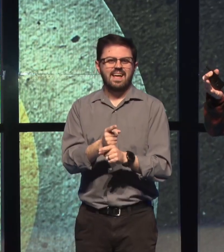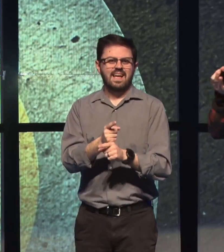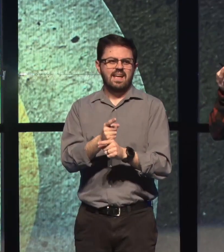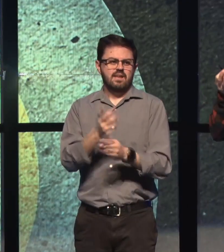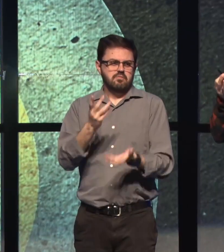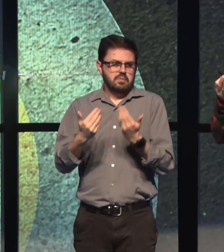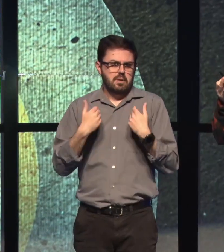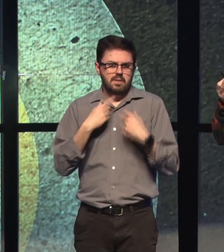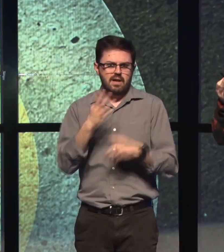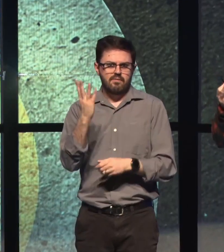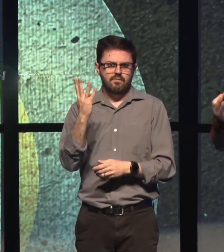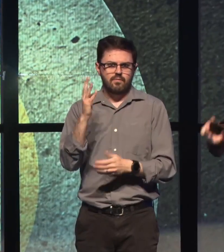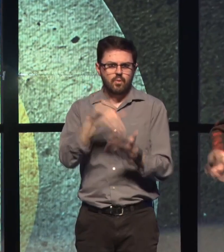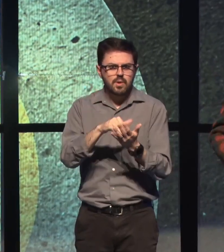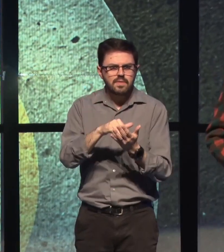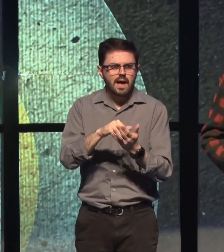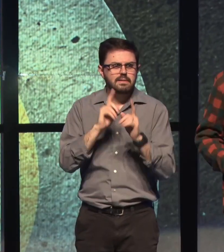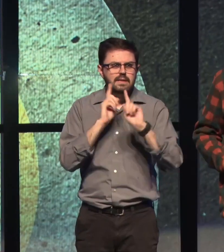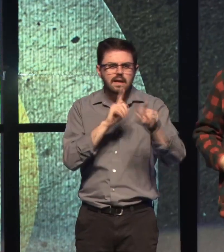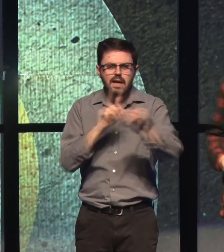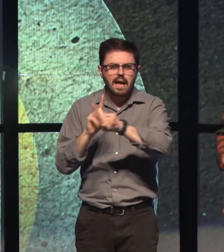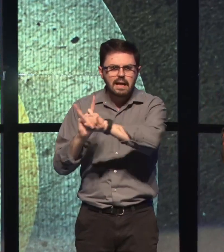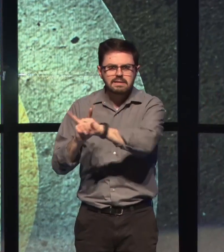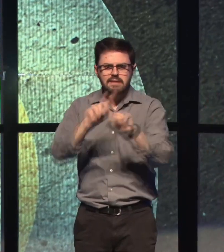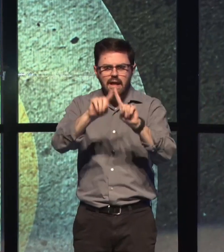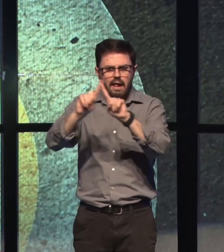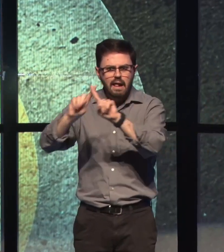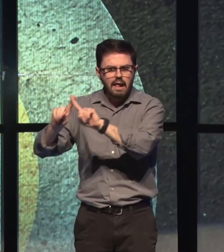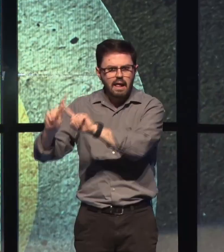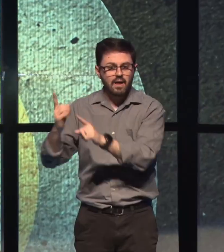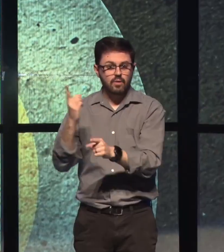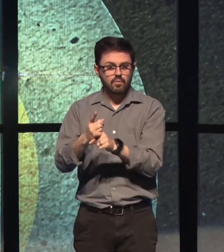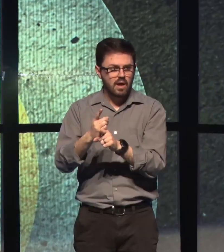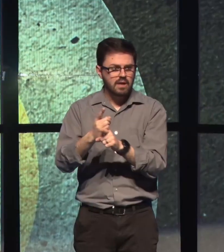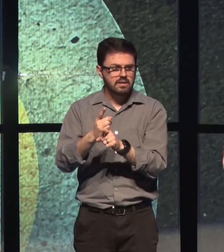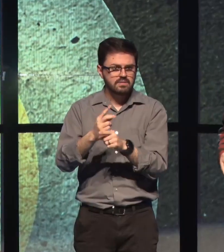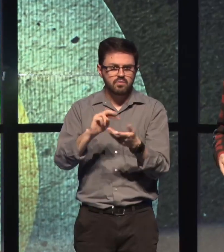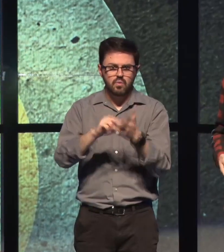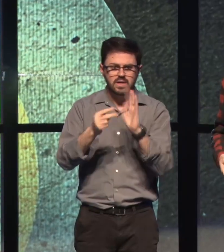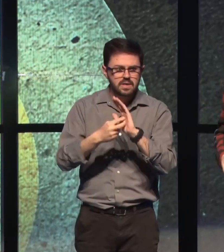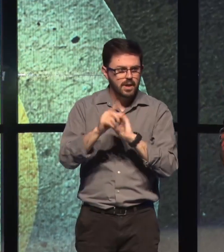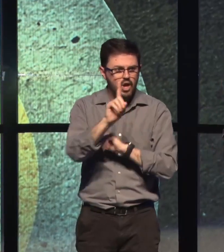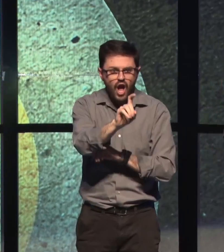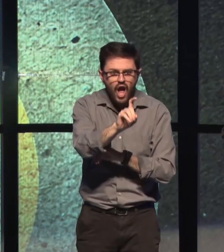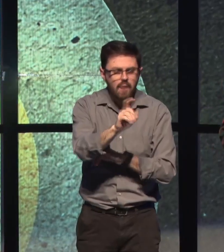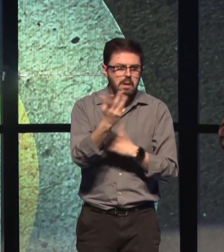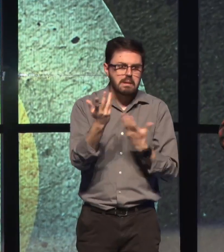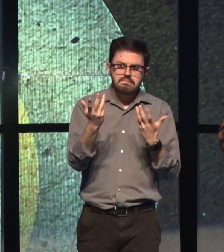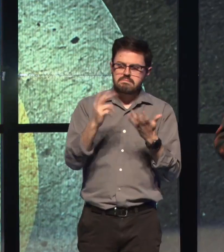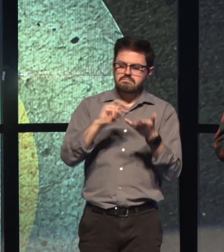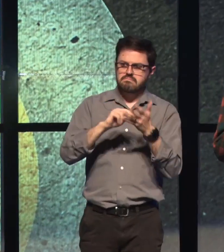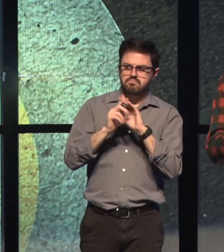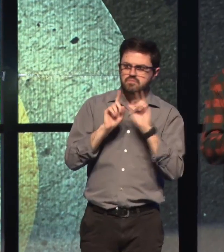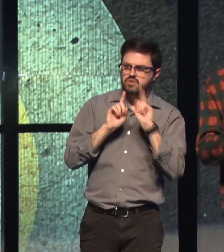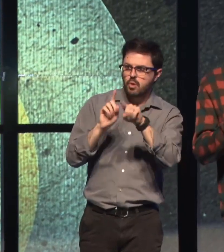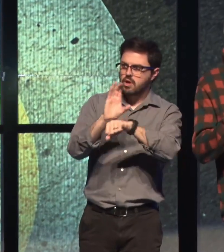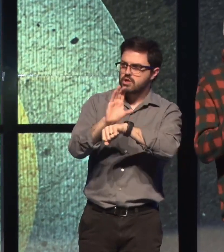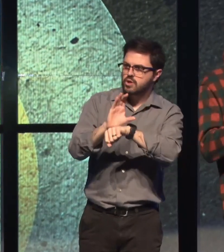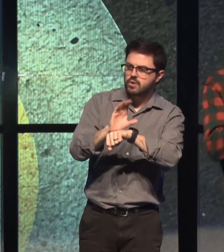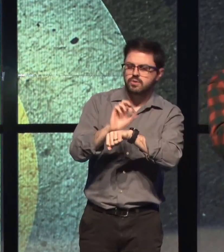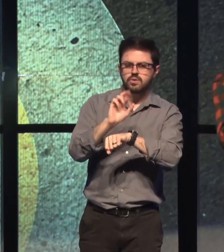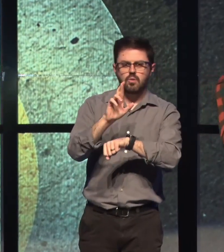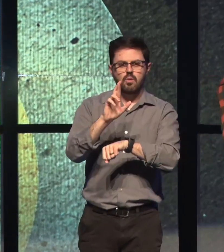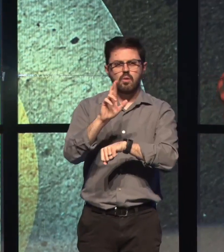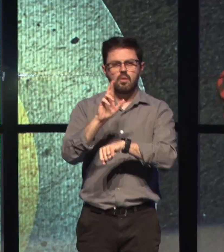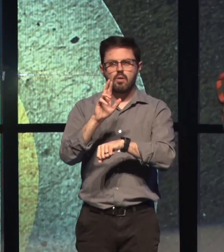different answers, right? What does it mean to live for Christ? Some would say, well, it means going to church. Right? Some would say, oh, living for Christ means